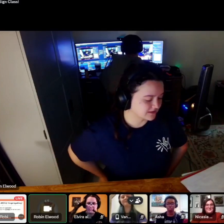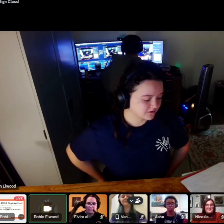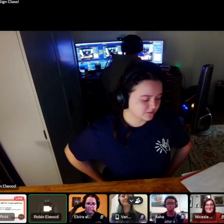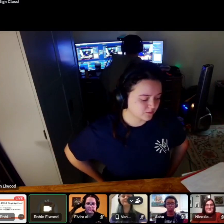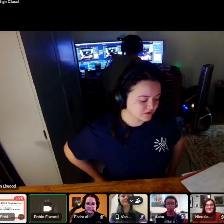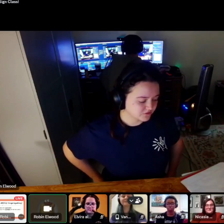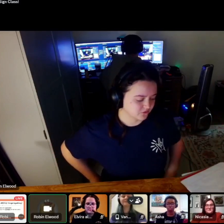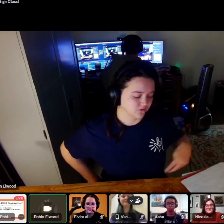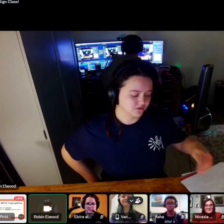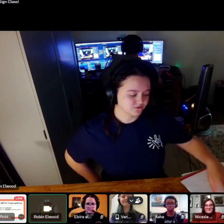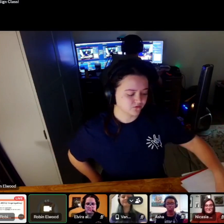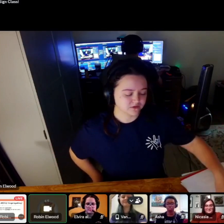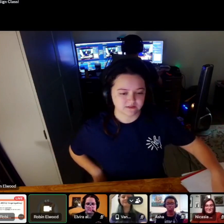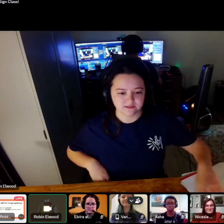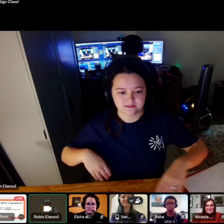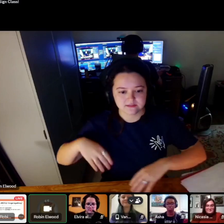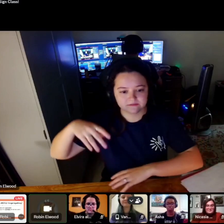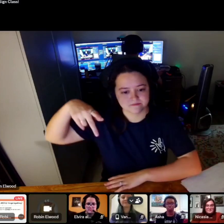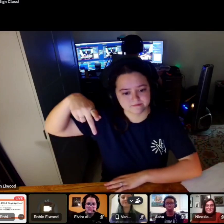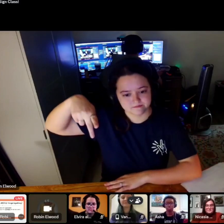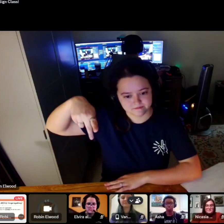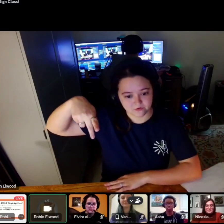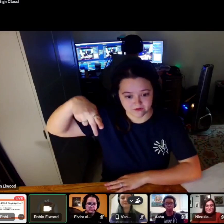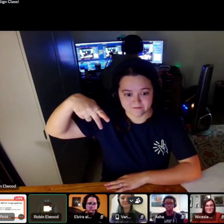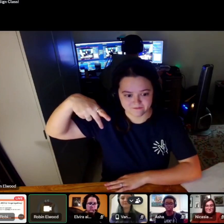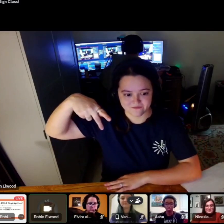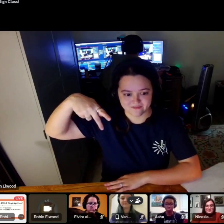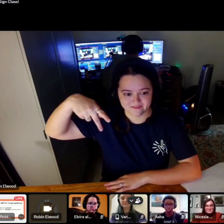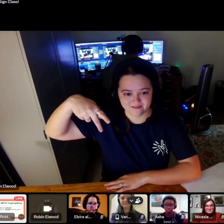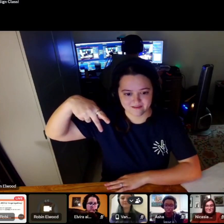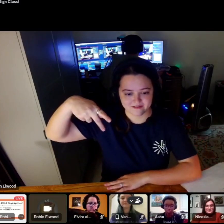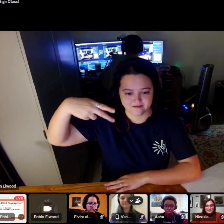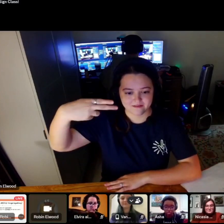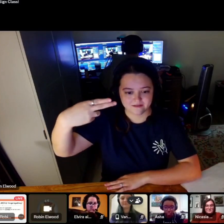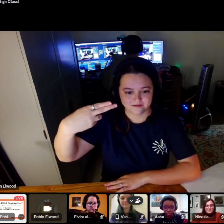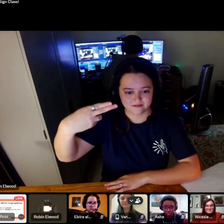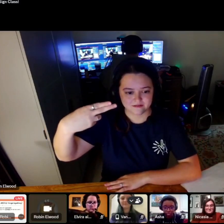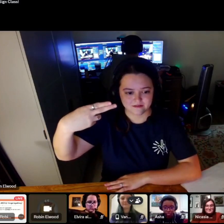when that's a little bit more difficult. For instance, ready?